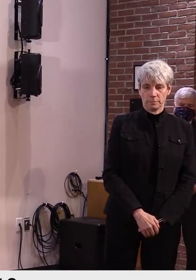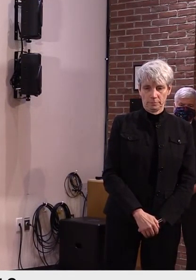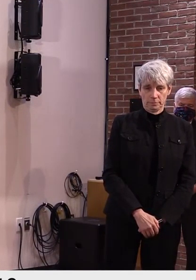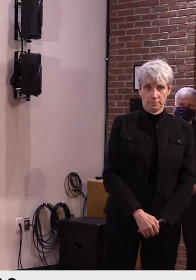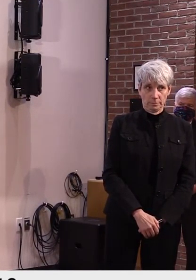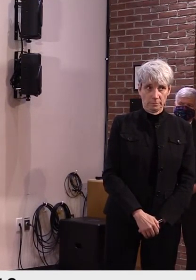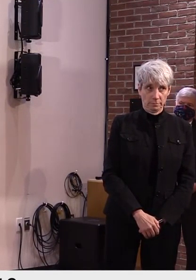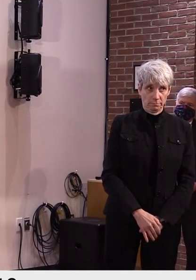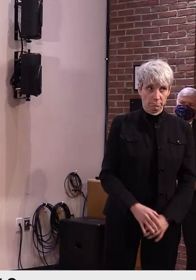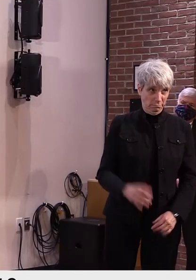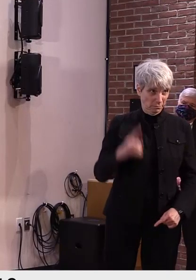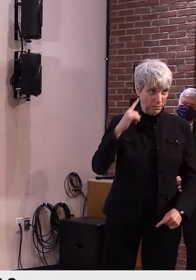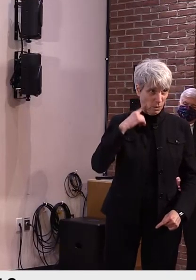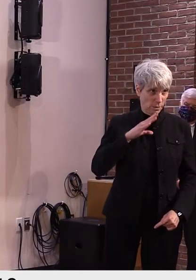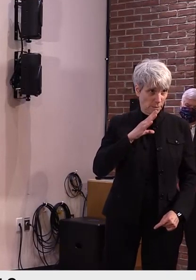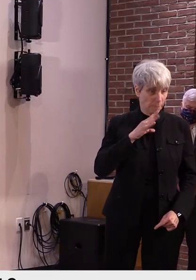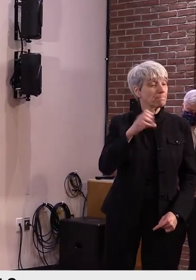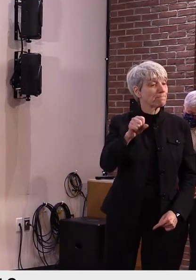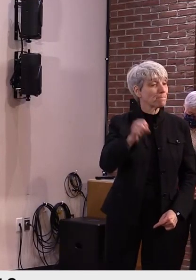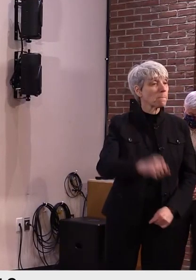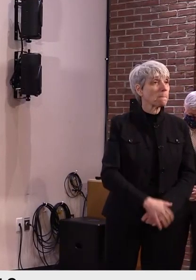Hello, can you hear me? We can.